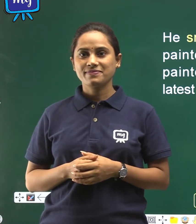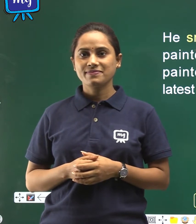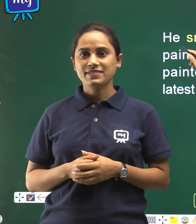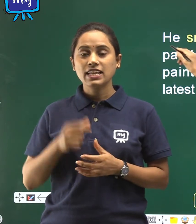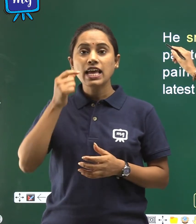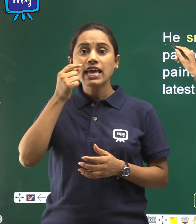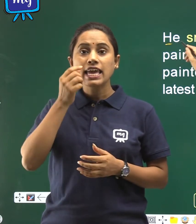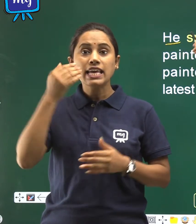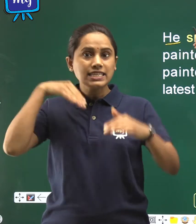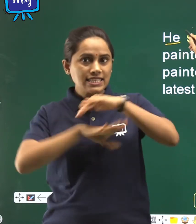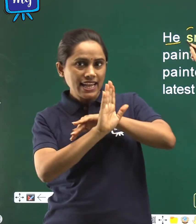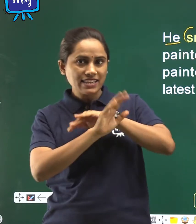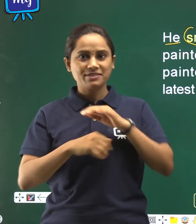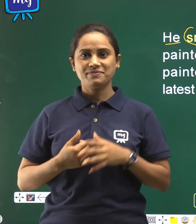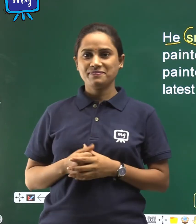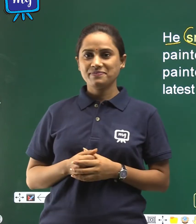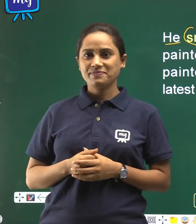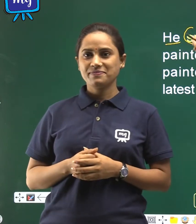He sneaked